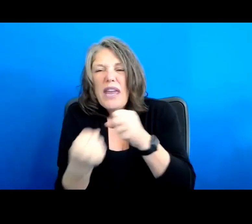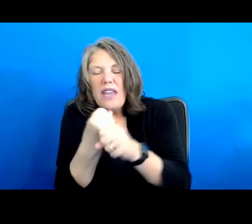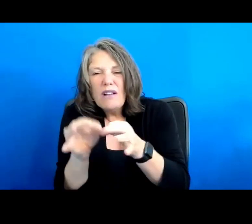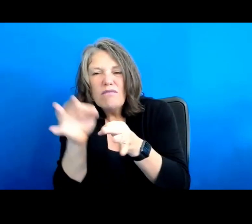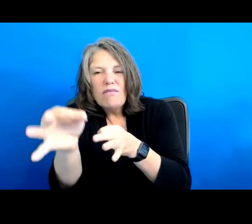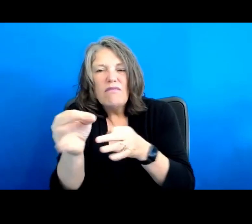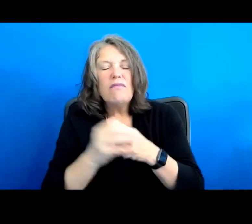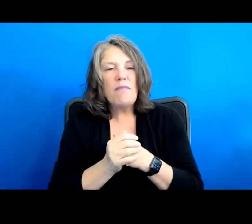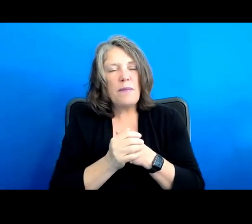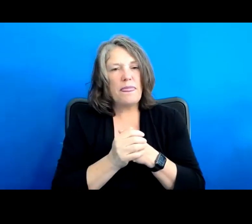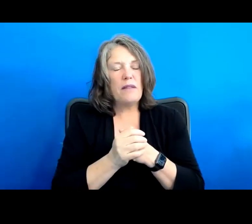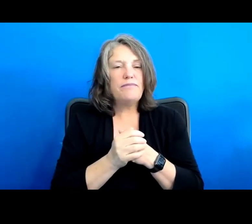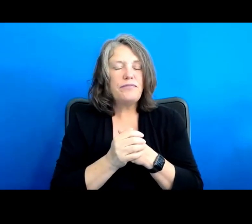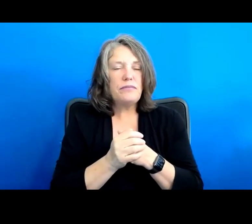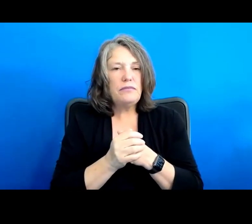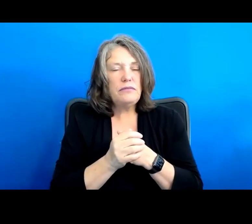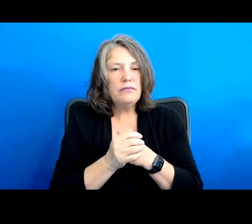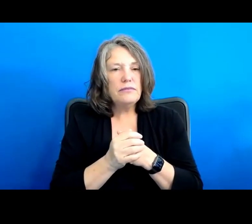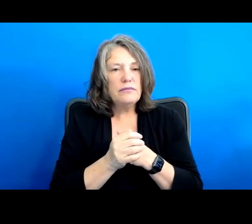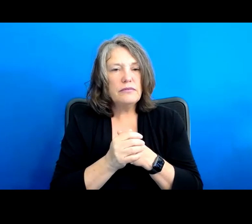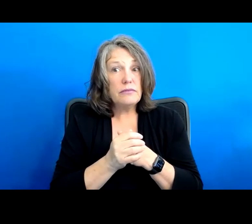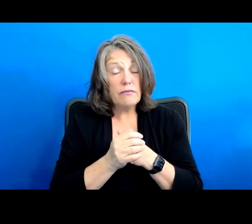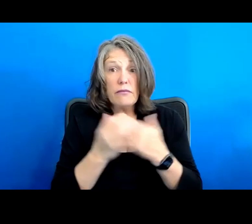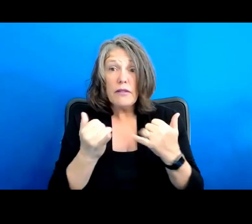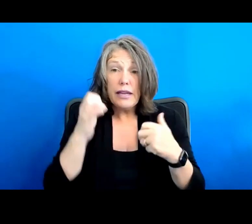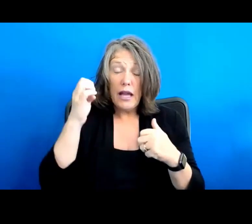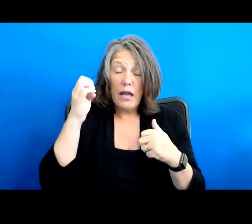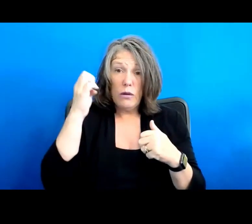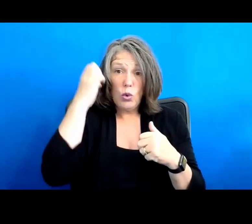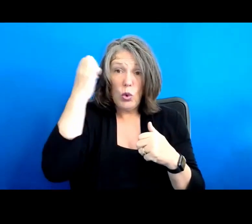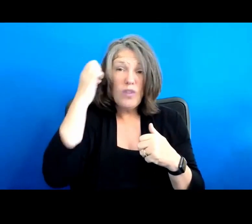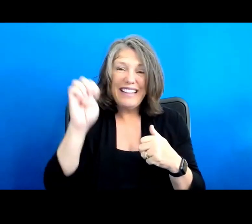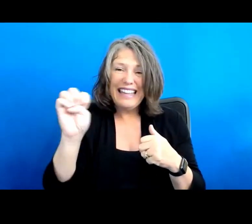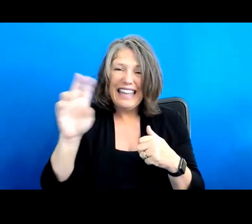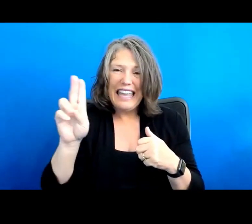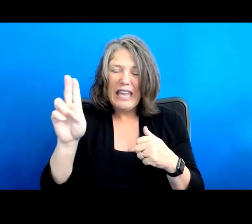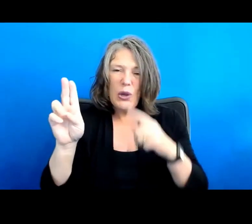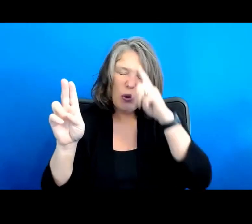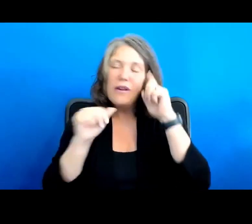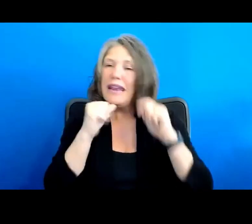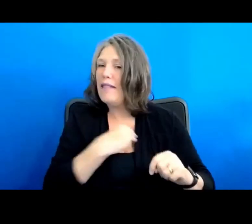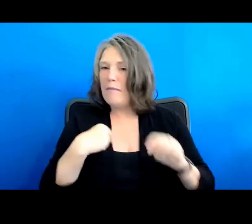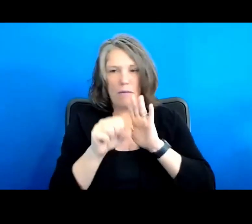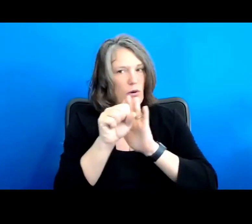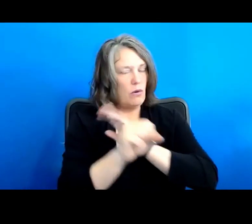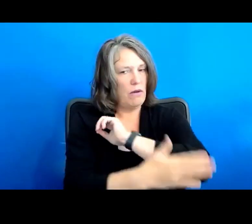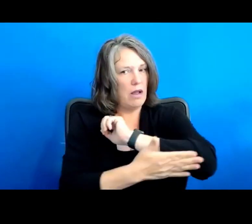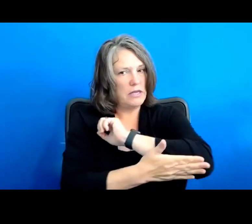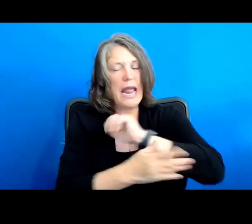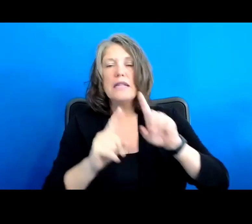to do is visit, for example, the European Union, not the member states, but the European